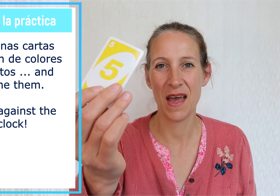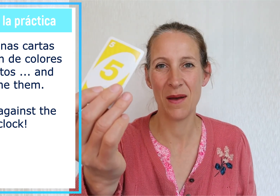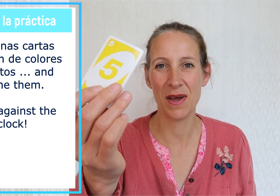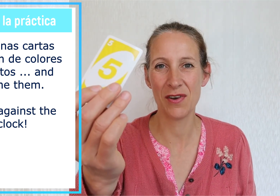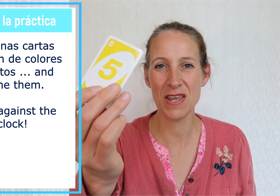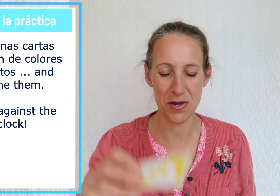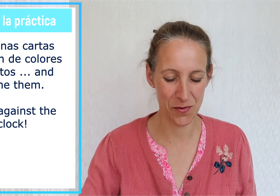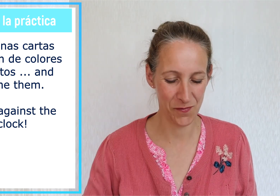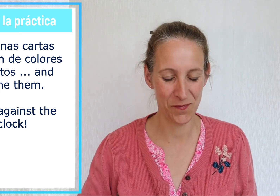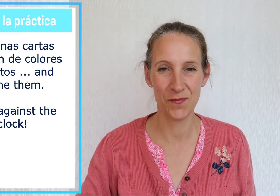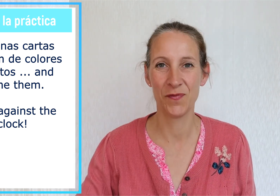amarillo,